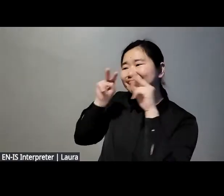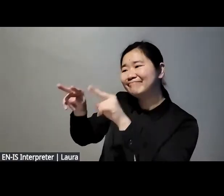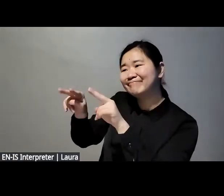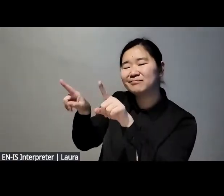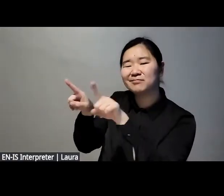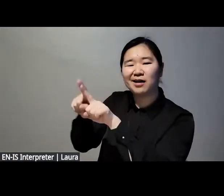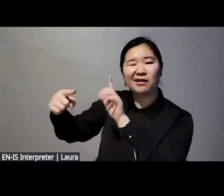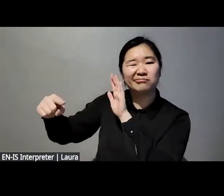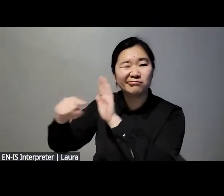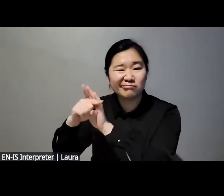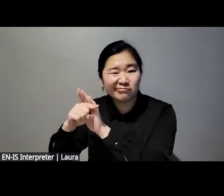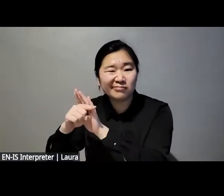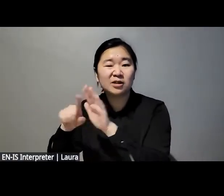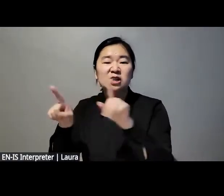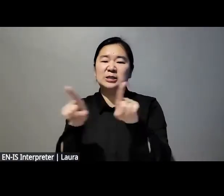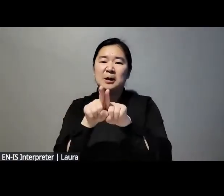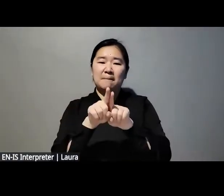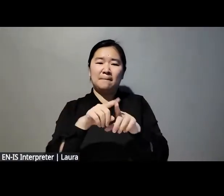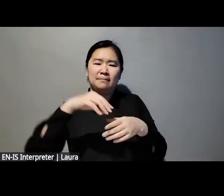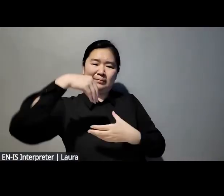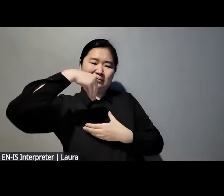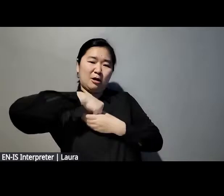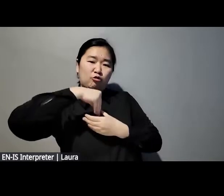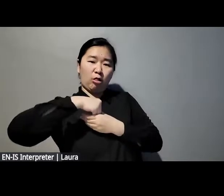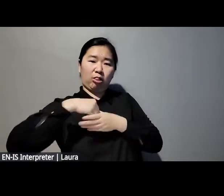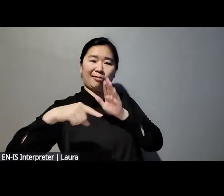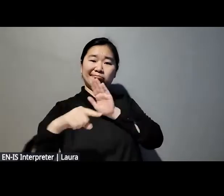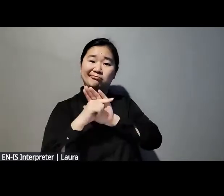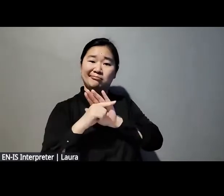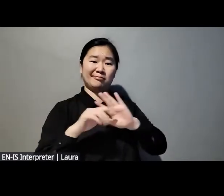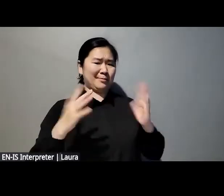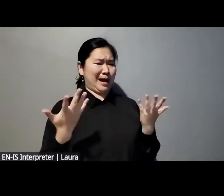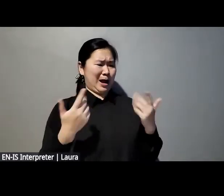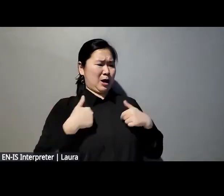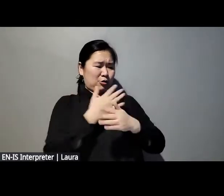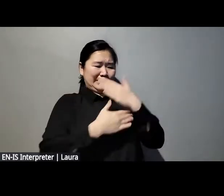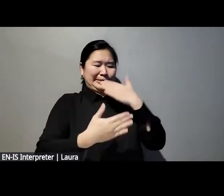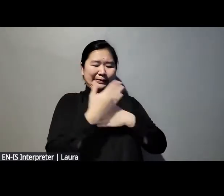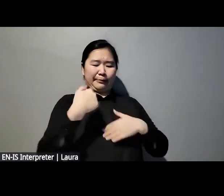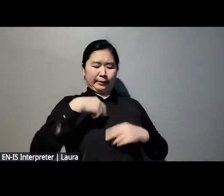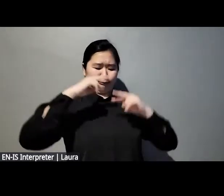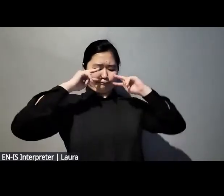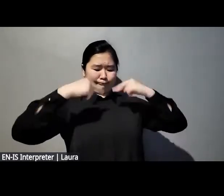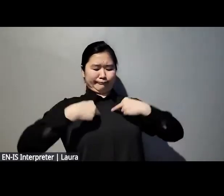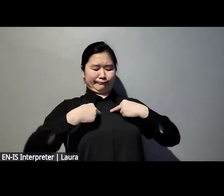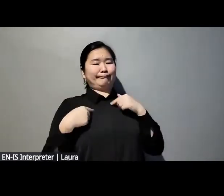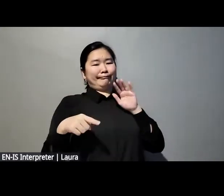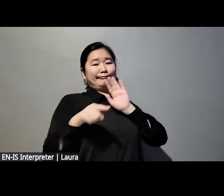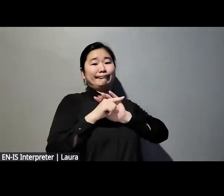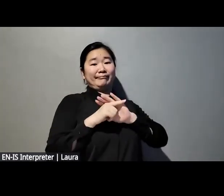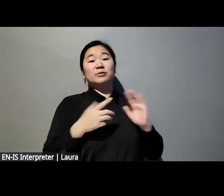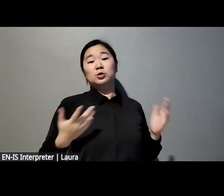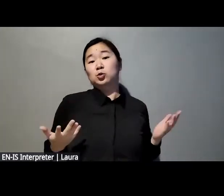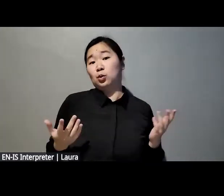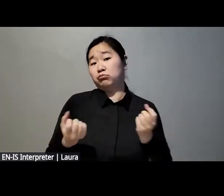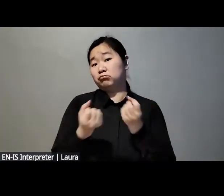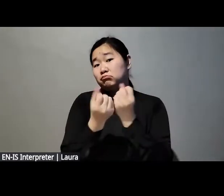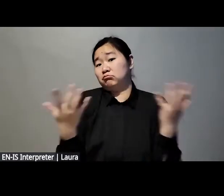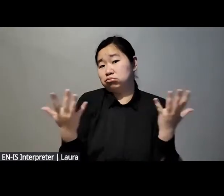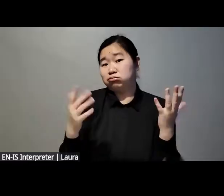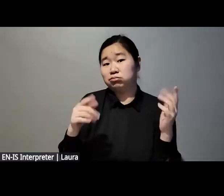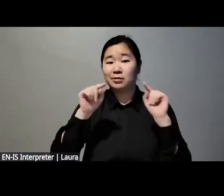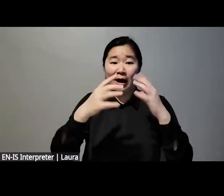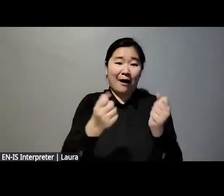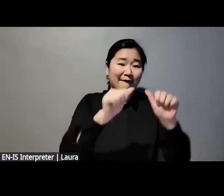law, policies, and structure of organization. Then from the research we conducted, there were areas that